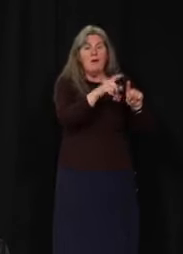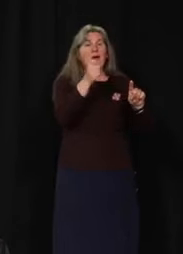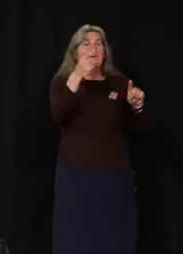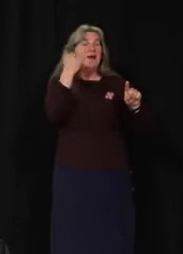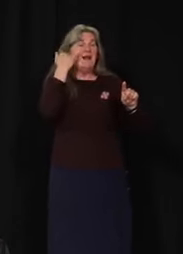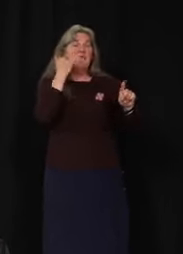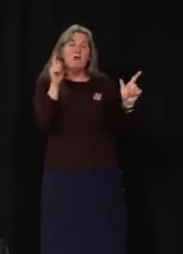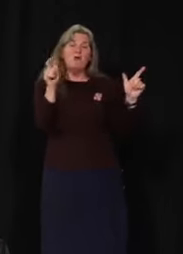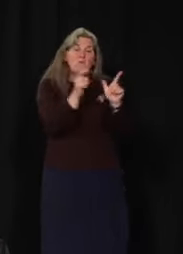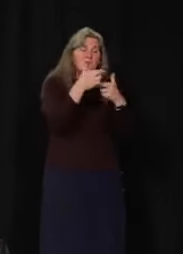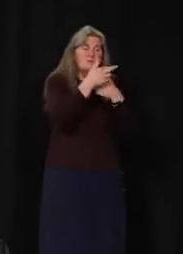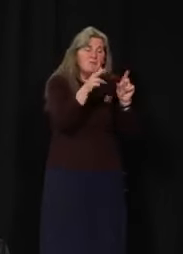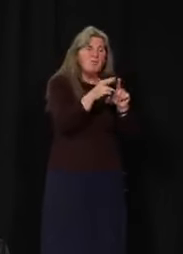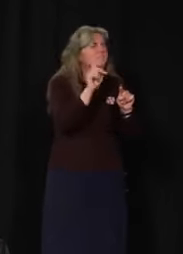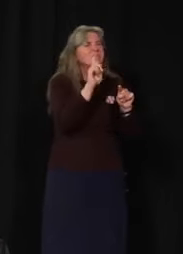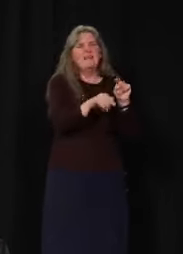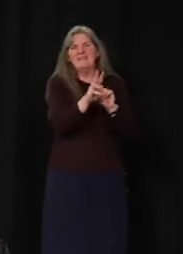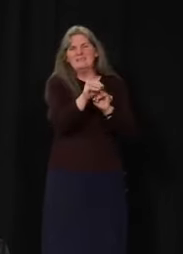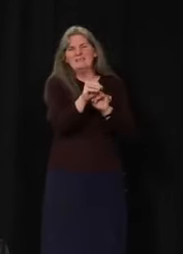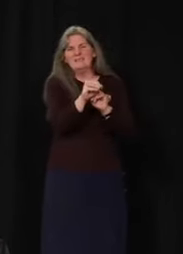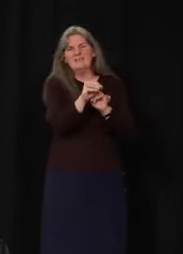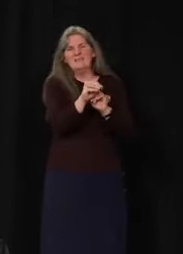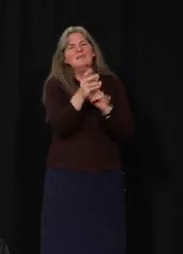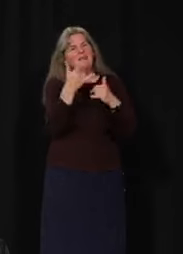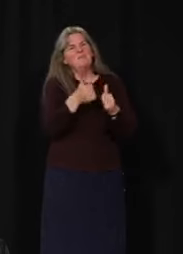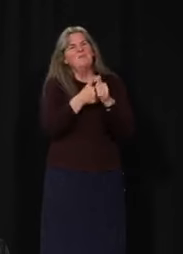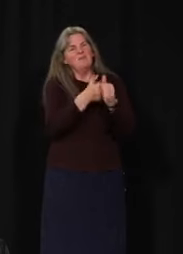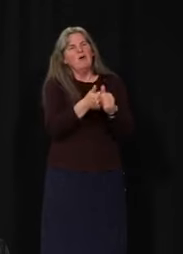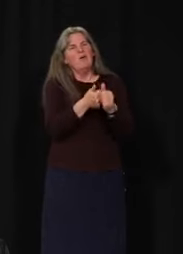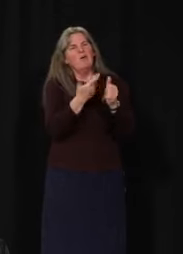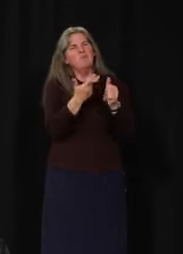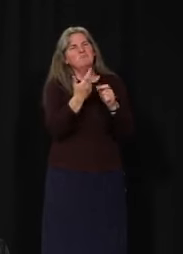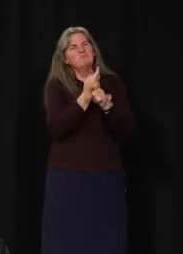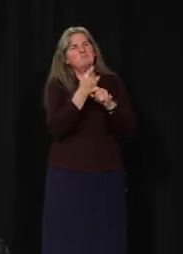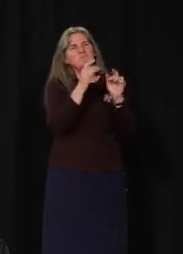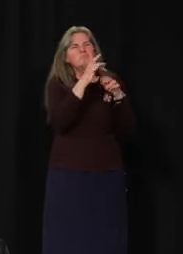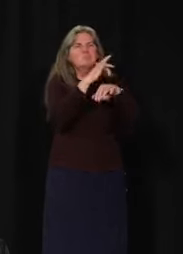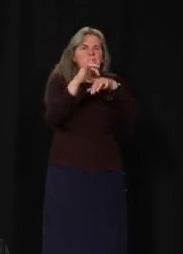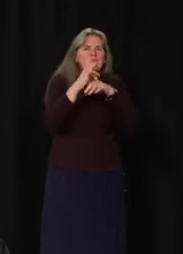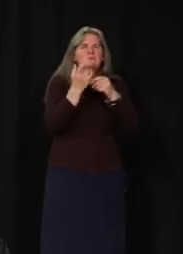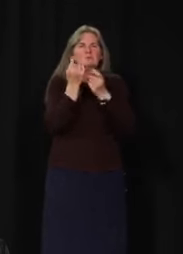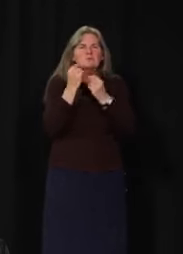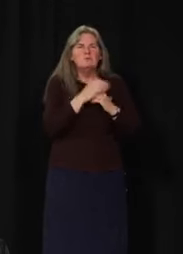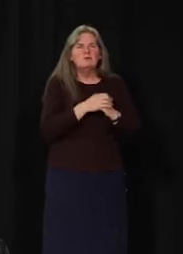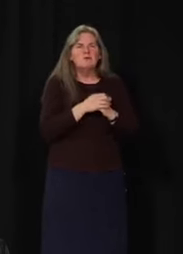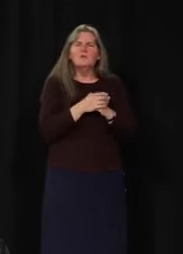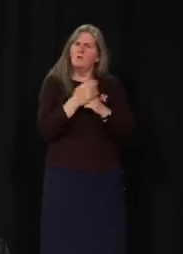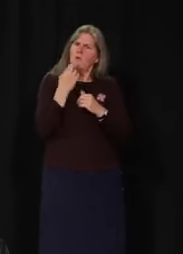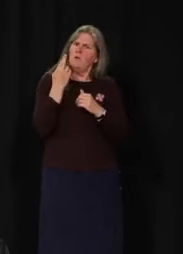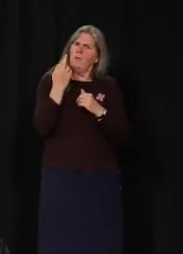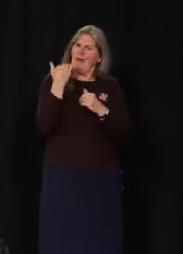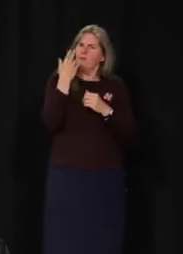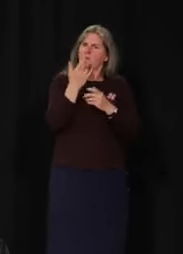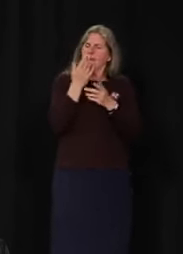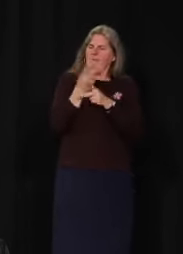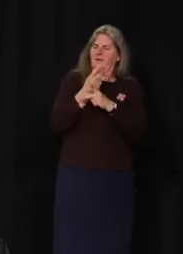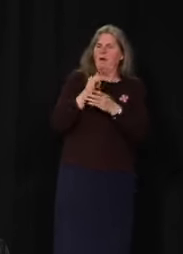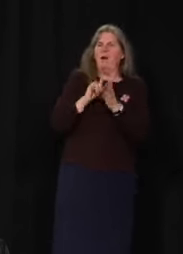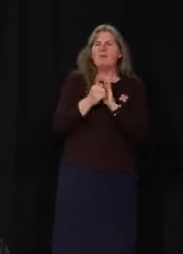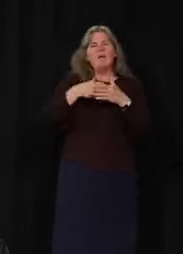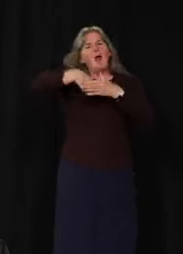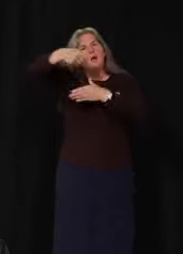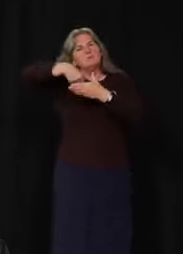plans. So that's why we're working with the city and working with businesses and restaurants to see what we can do to expand spaces, like using sidewalks, those